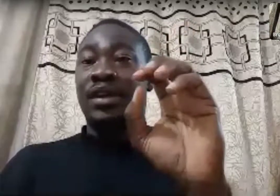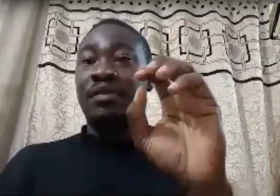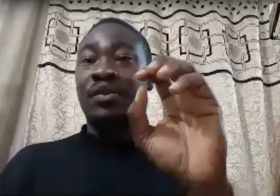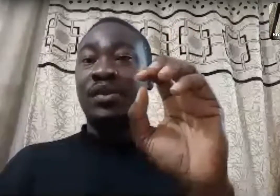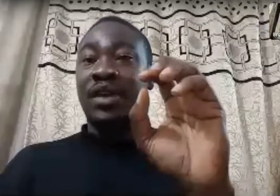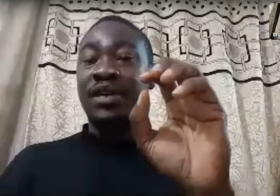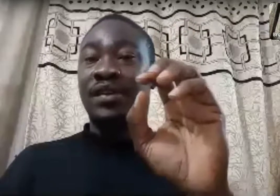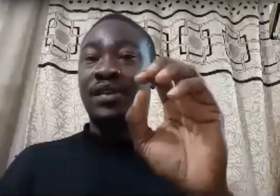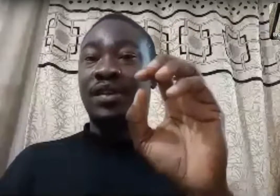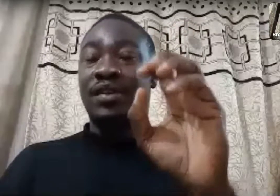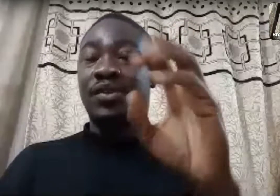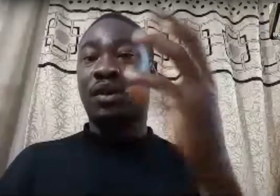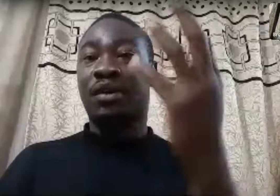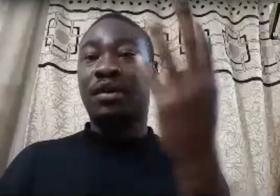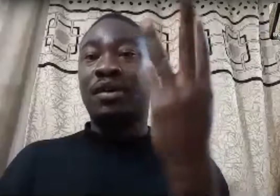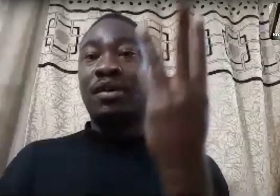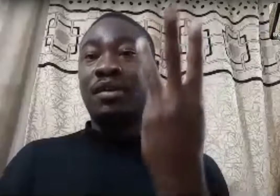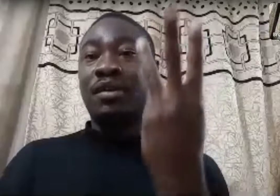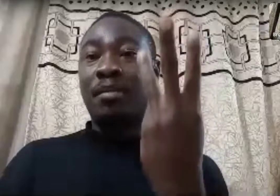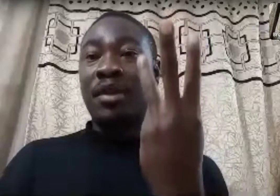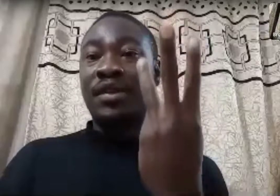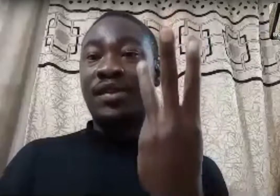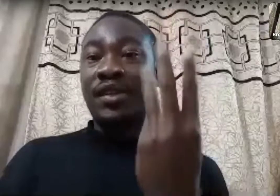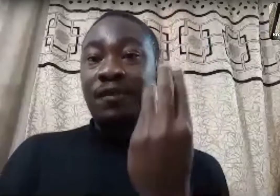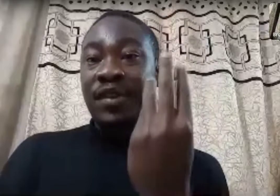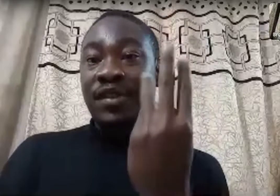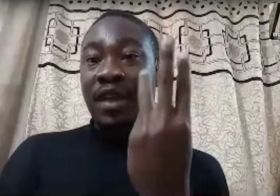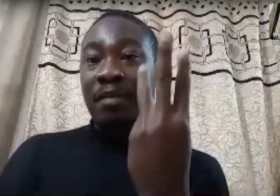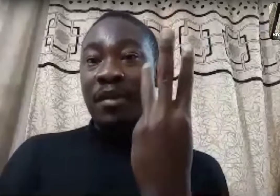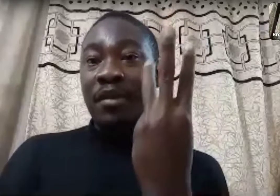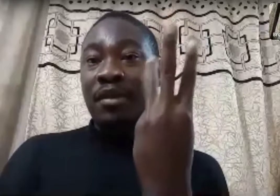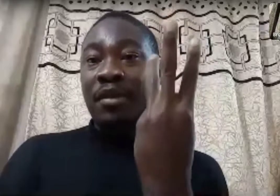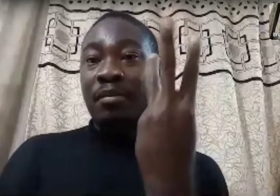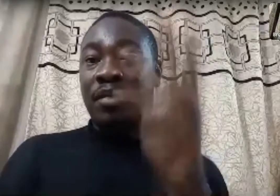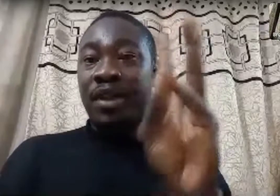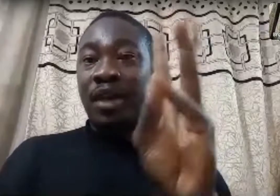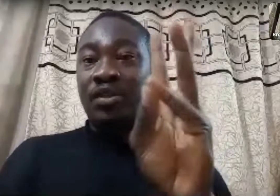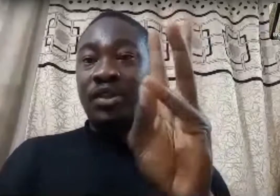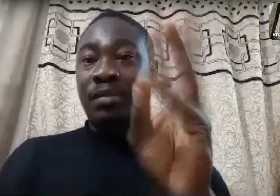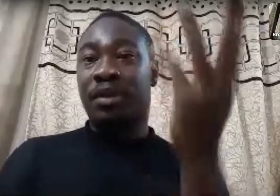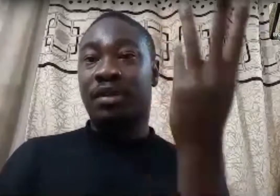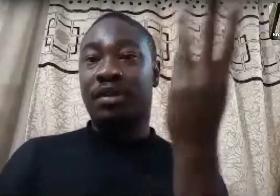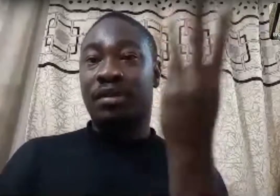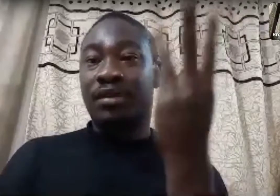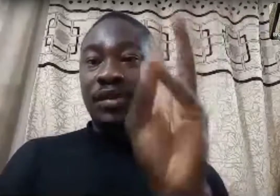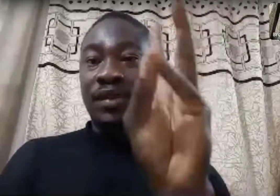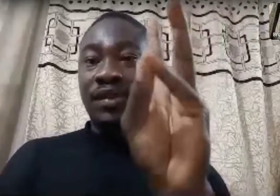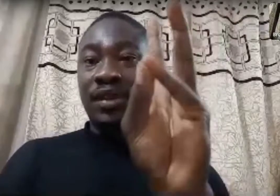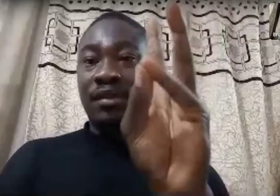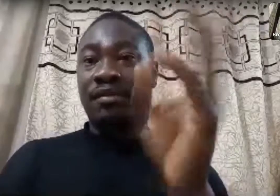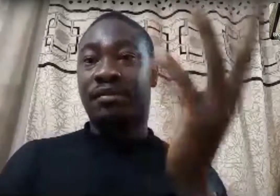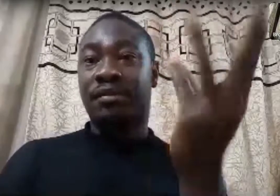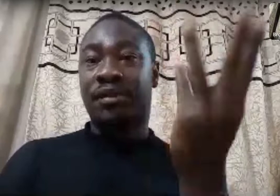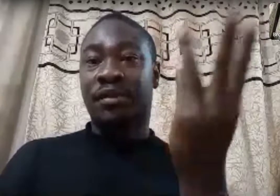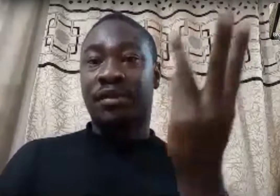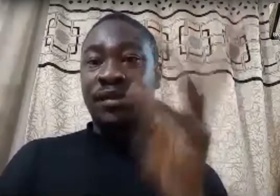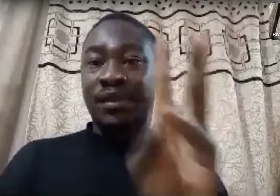way. They make the 6 face them and then bring it out sharply. 16, 16,